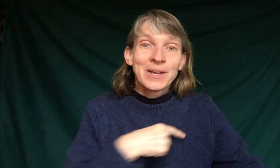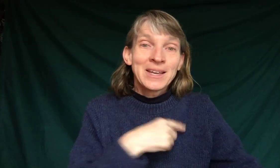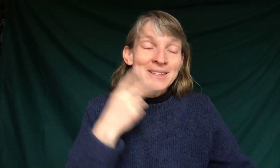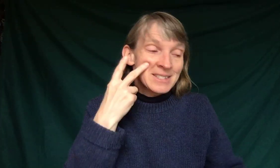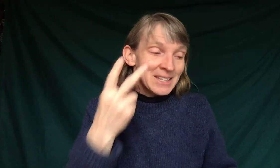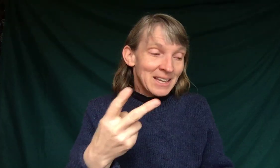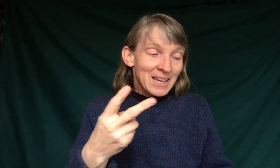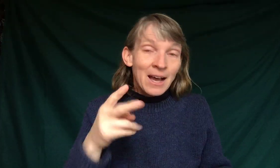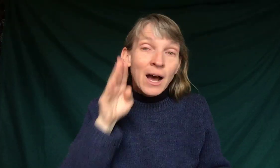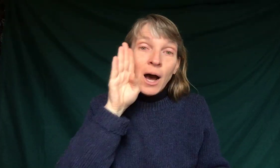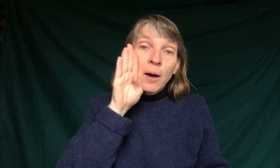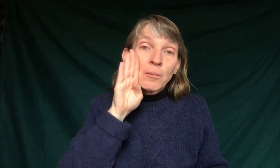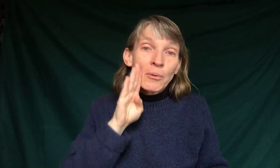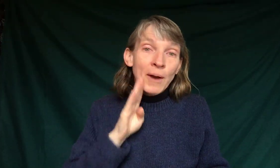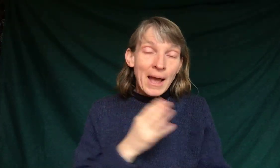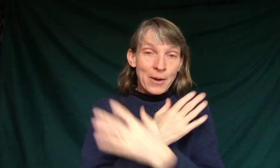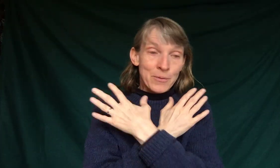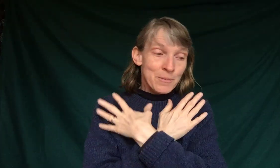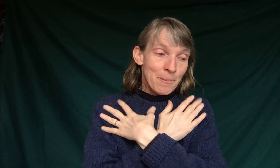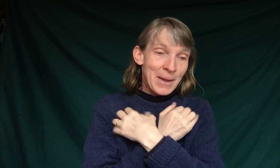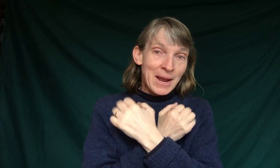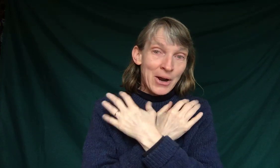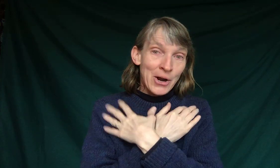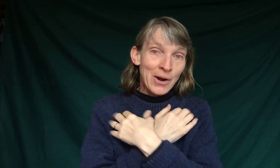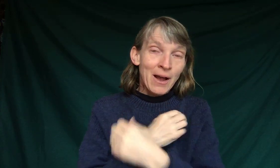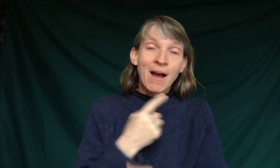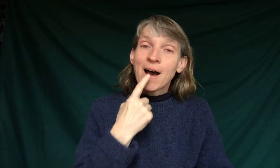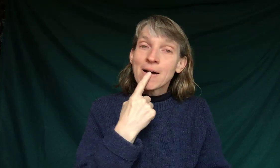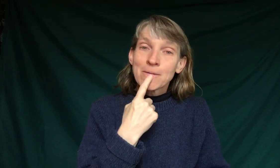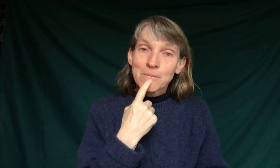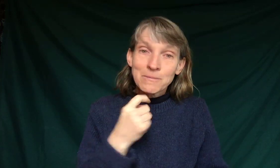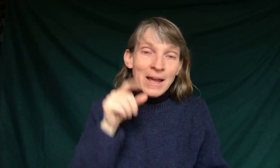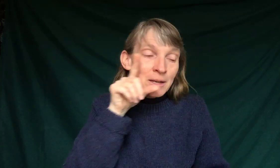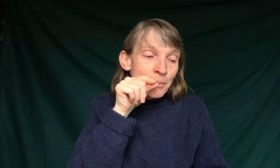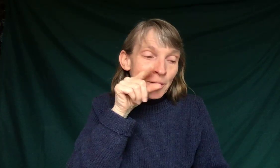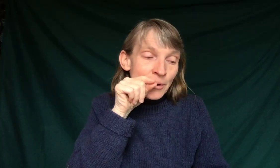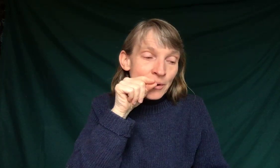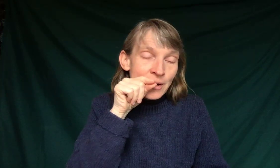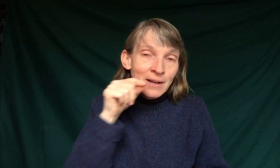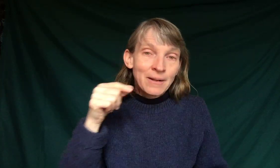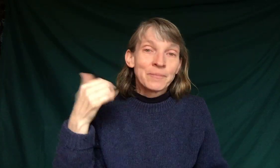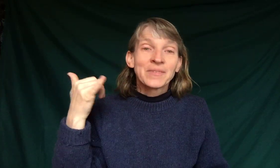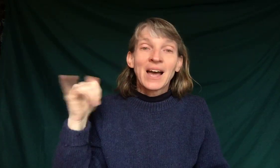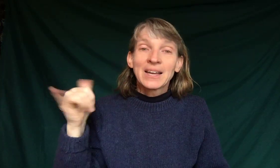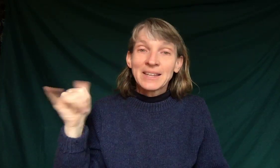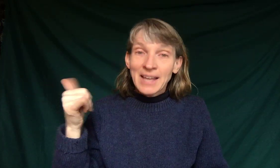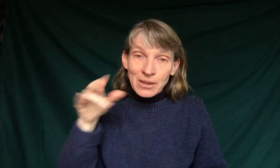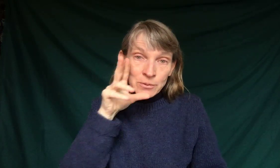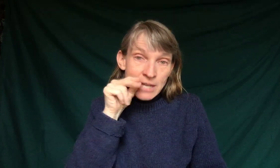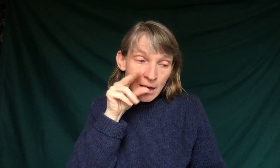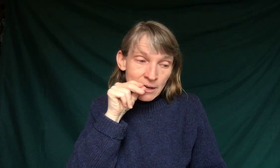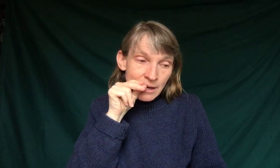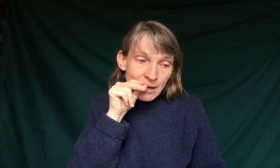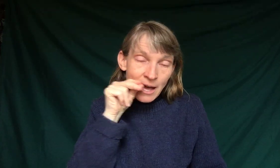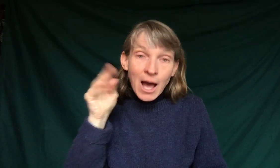We see a brown bear, a red bird, a yellow duck,